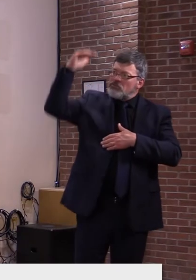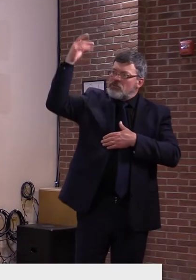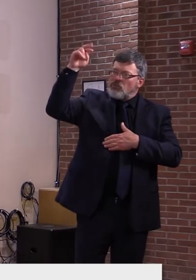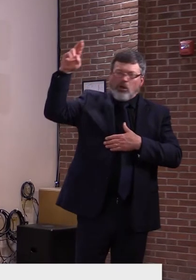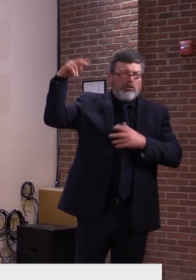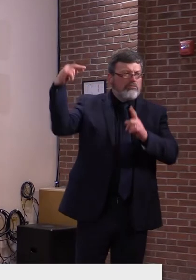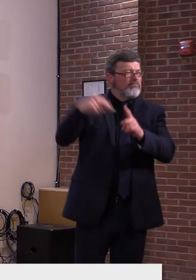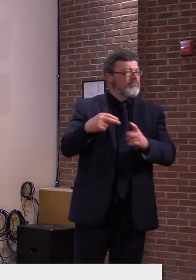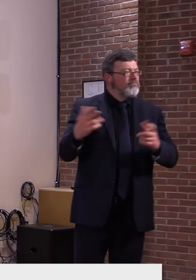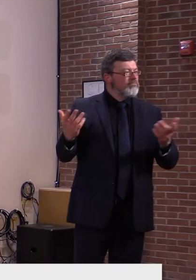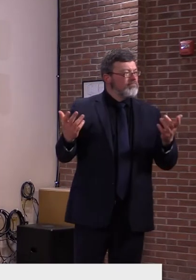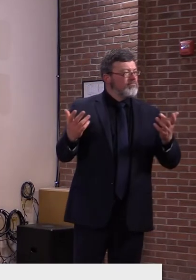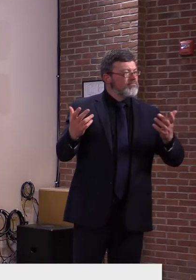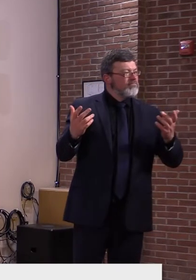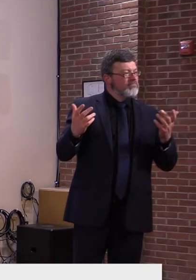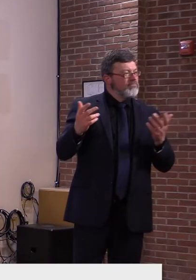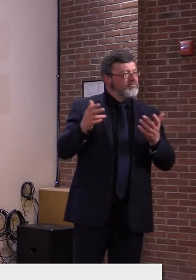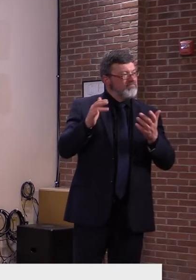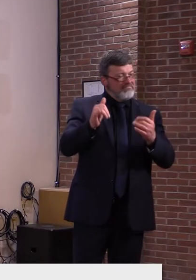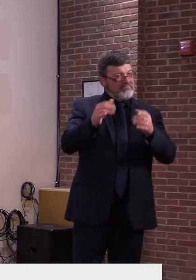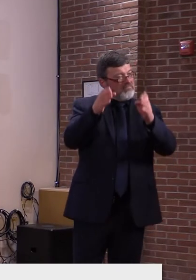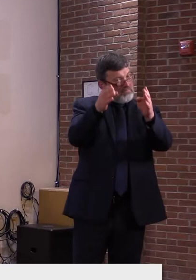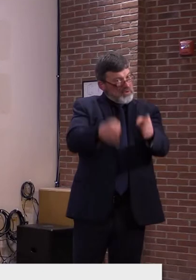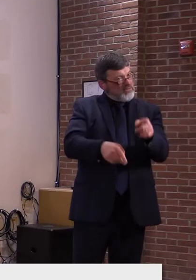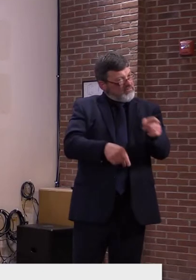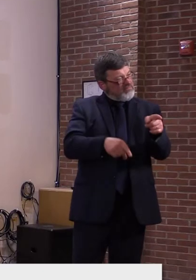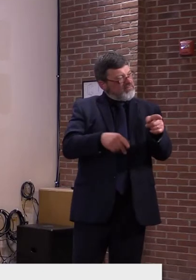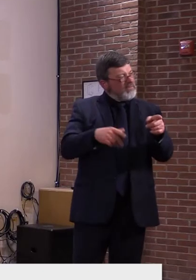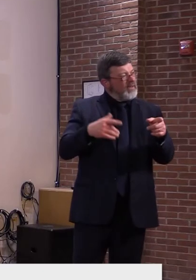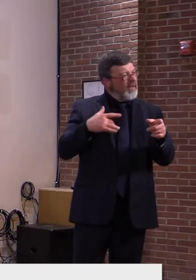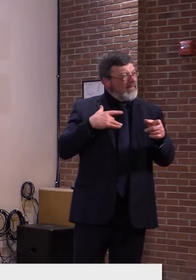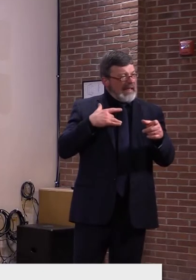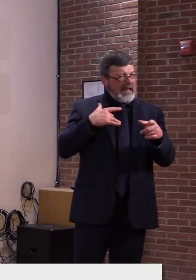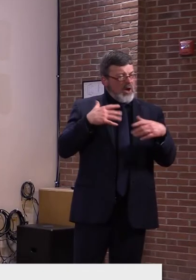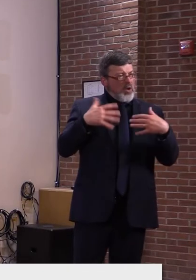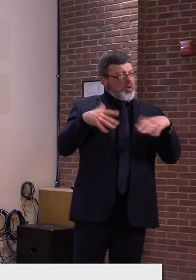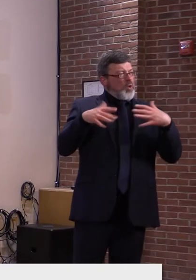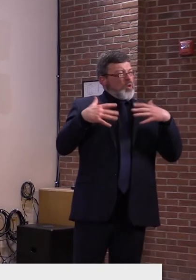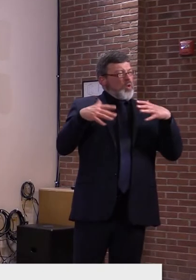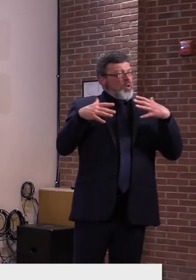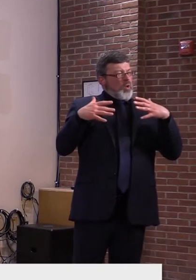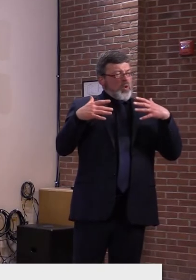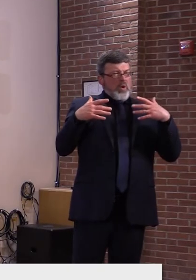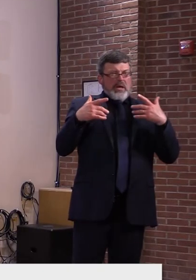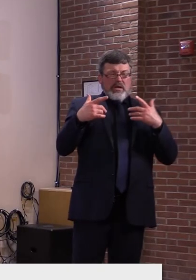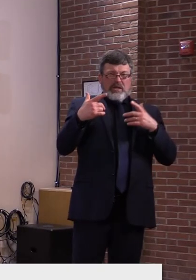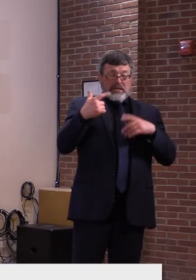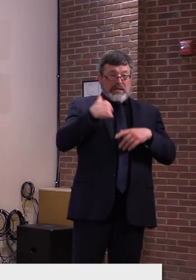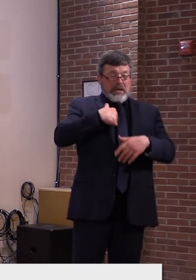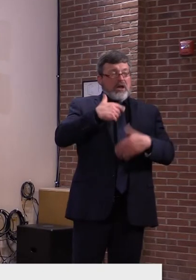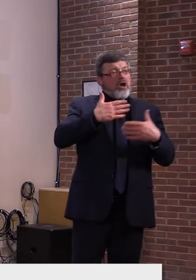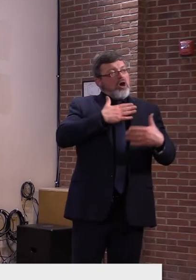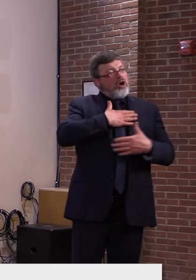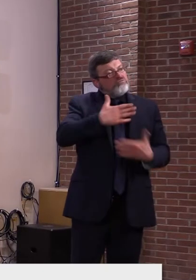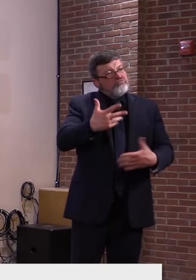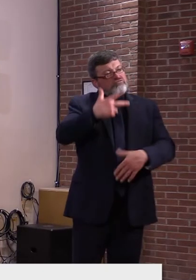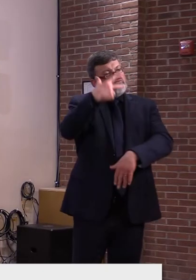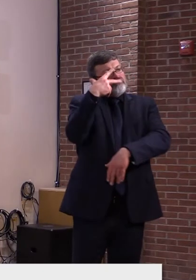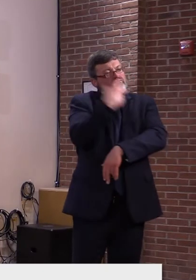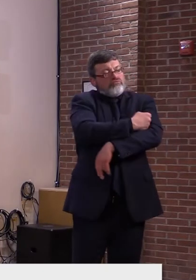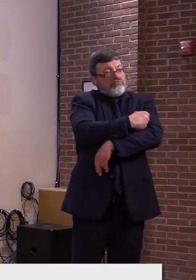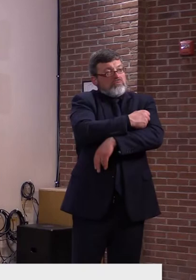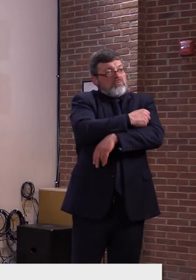reasonably thinks, hey, I just had a reaction to the vaccine, but the health system will not respond to them